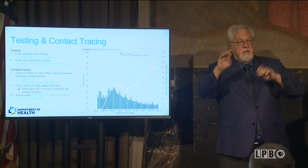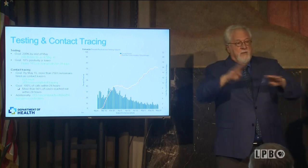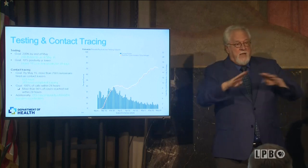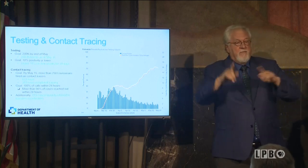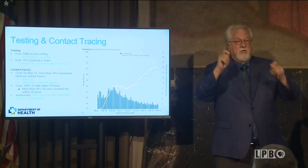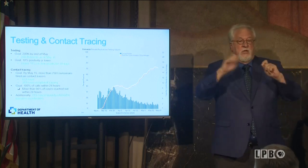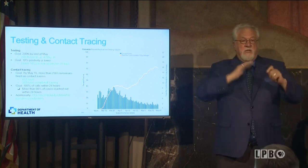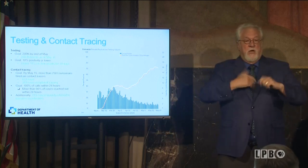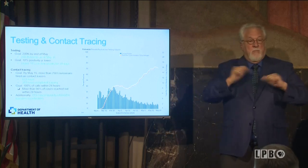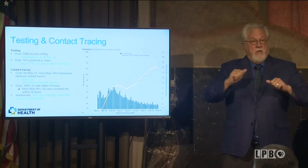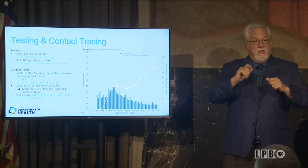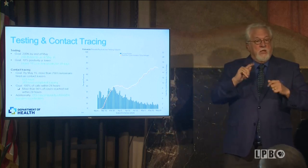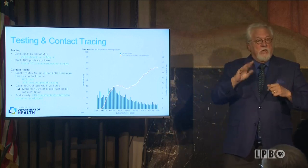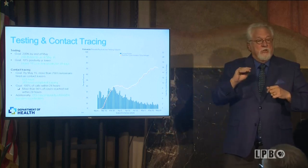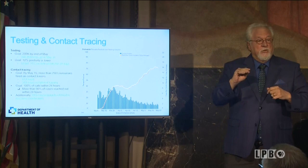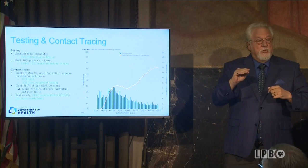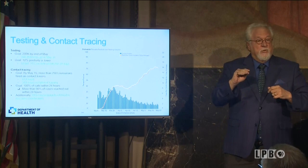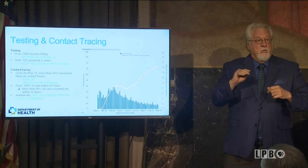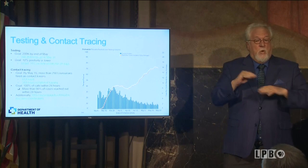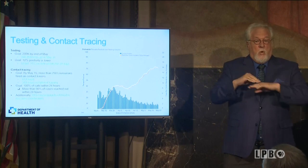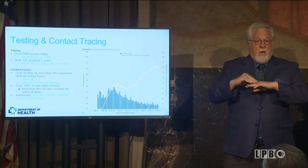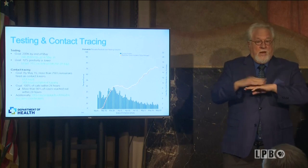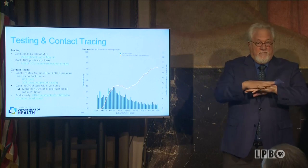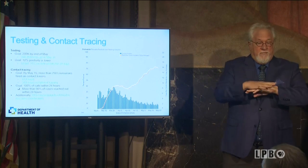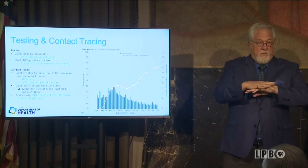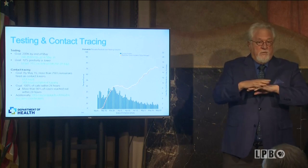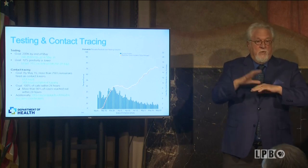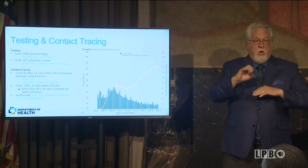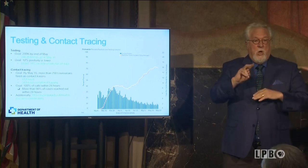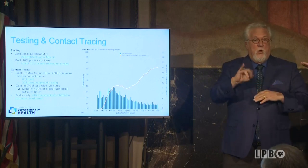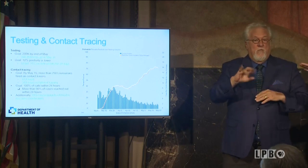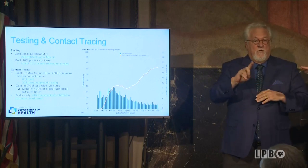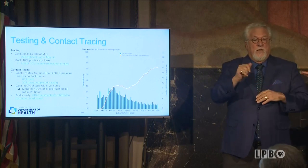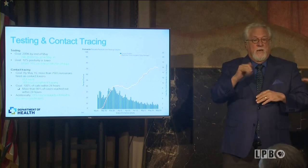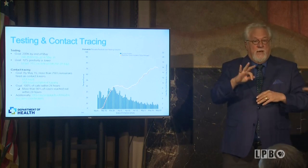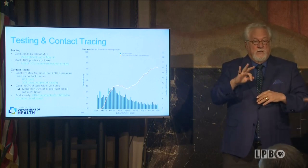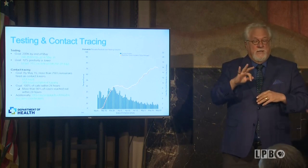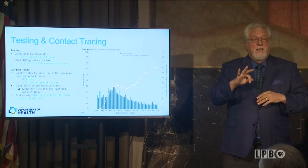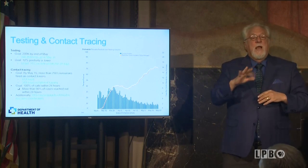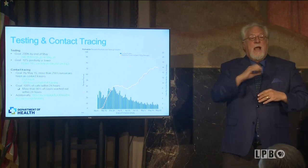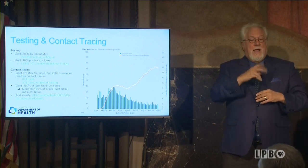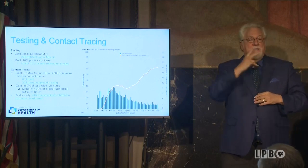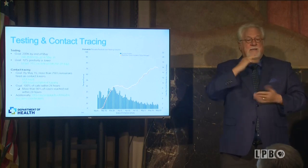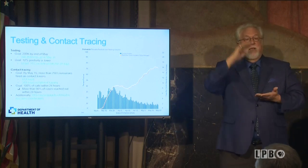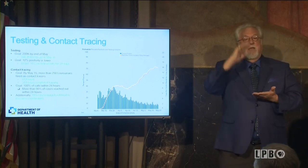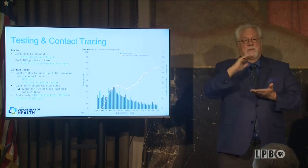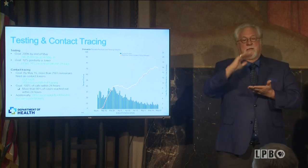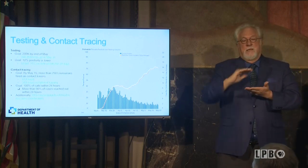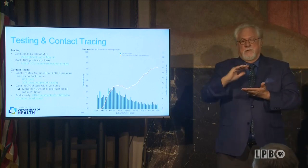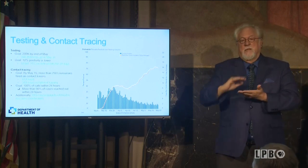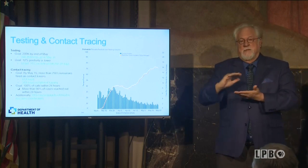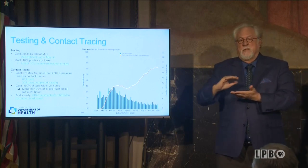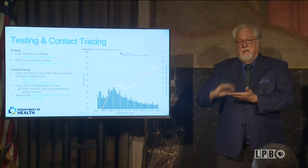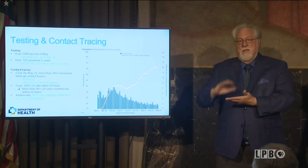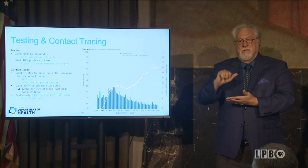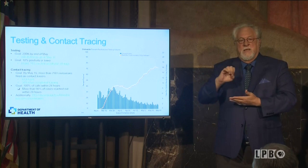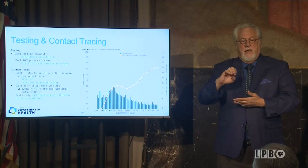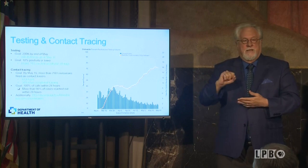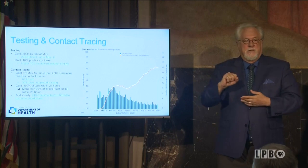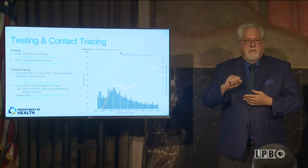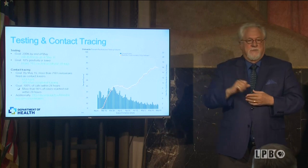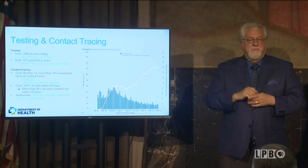ability to influence the dynamics of COVID-19 and see fewer and fewer cases